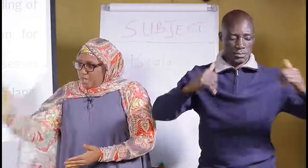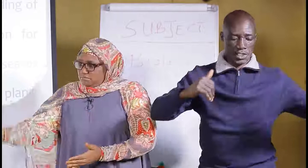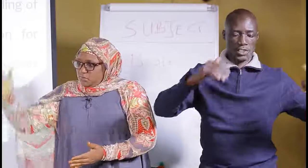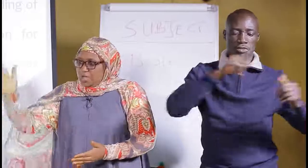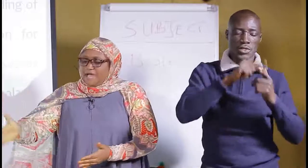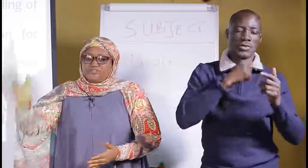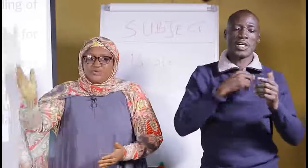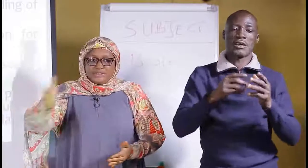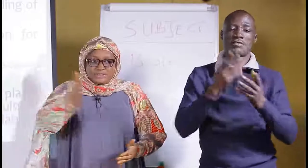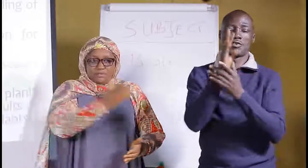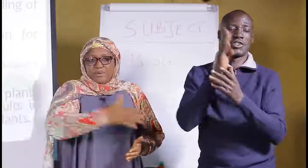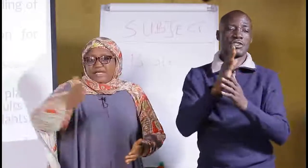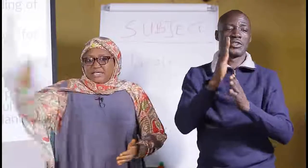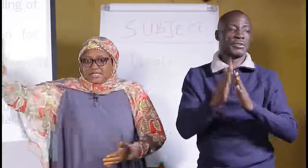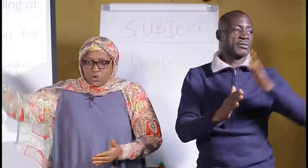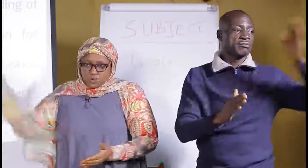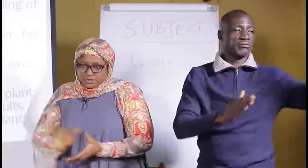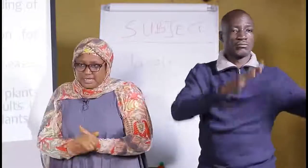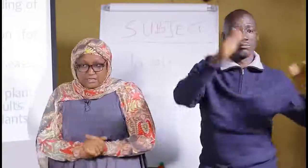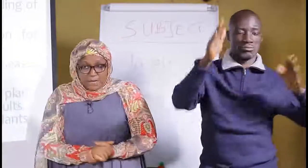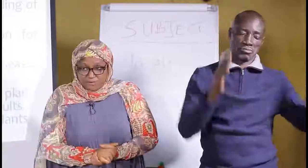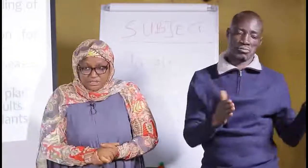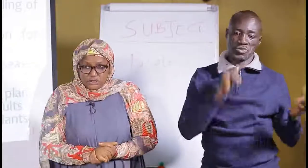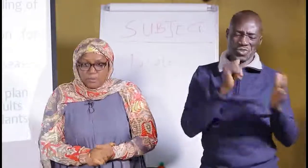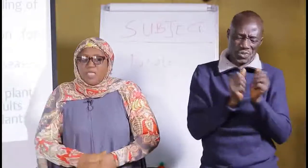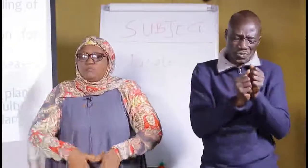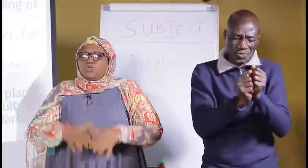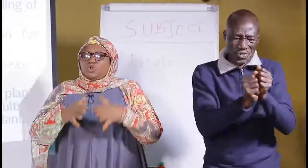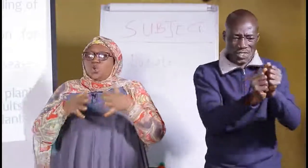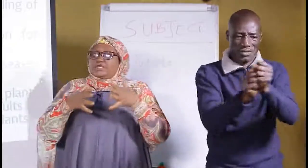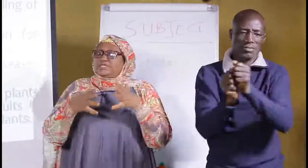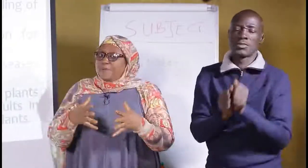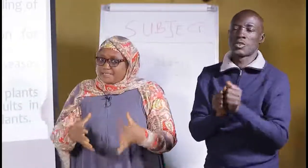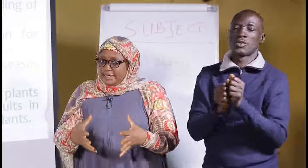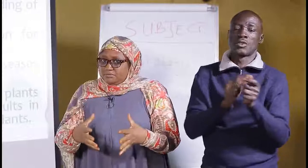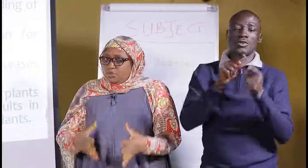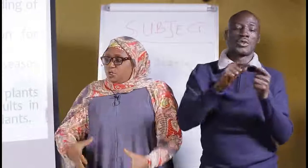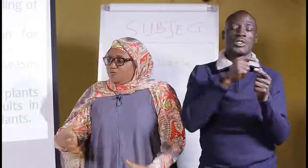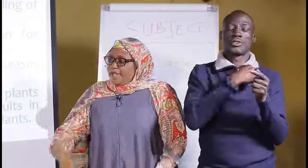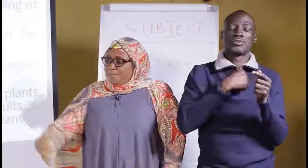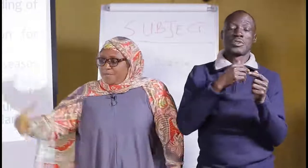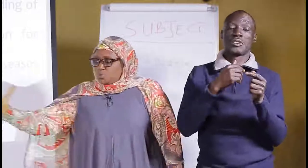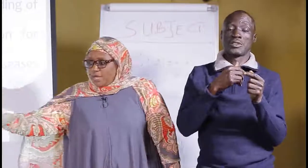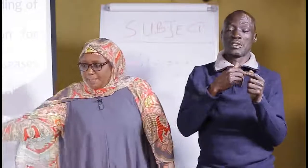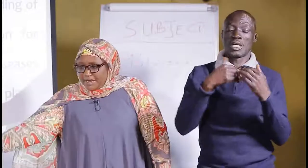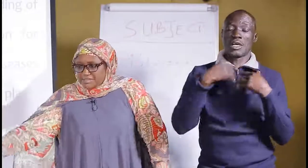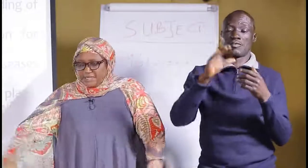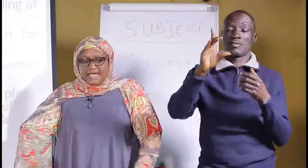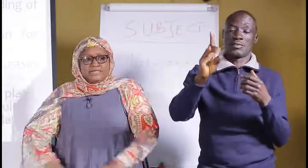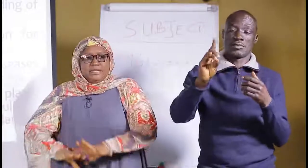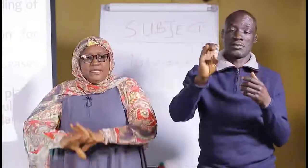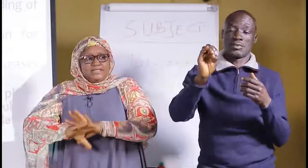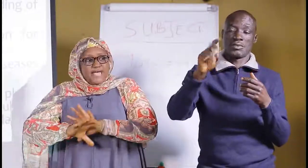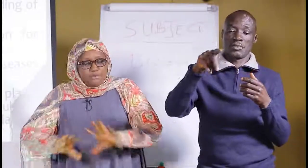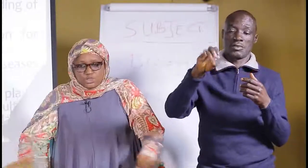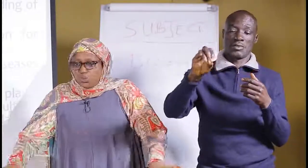is when we have trees planted across, that is afforestation. So with dispersal, you find a particular place